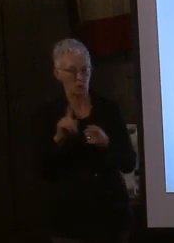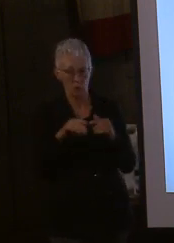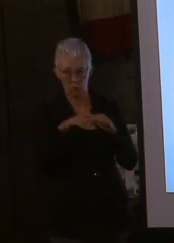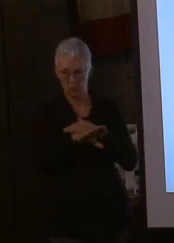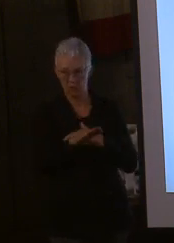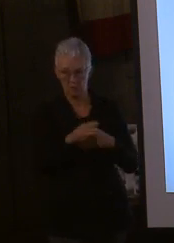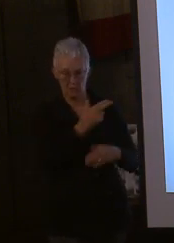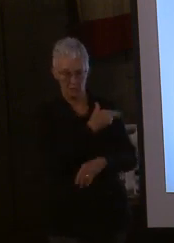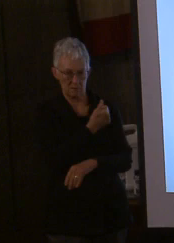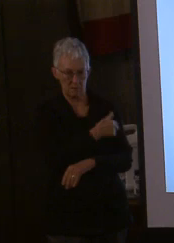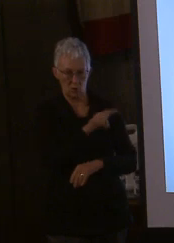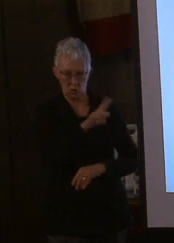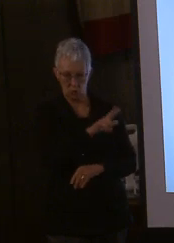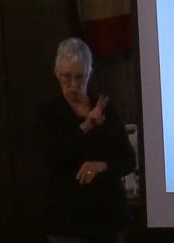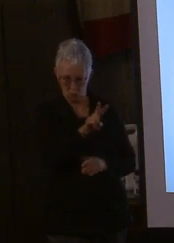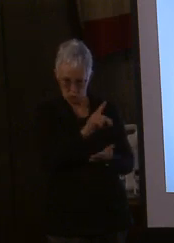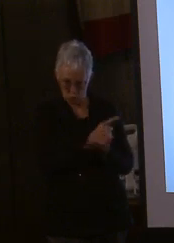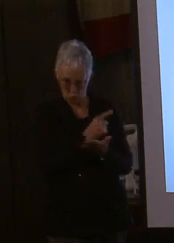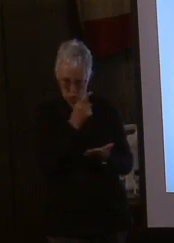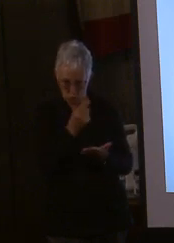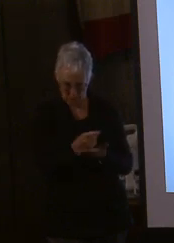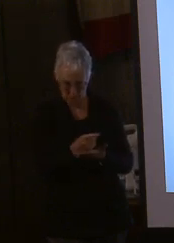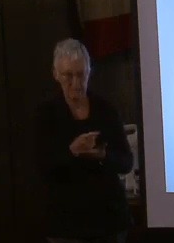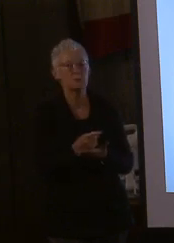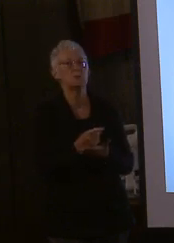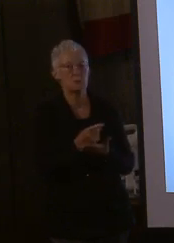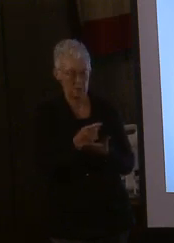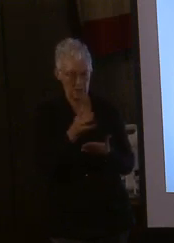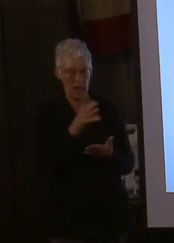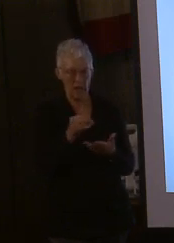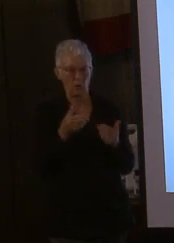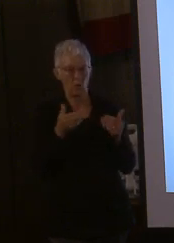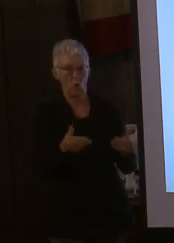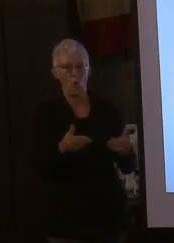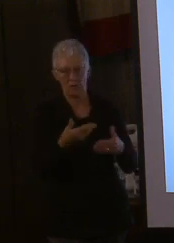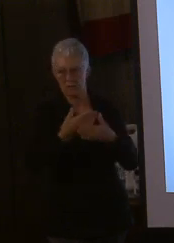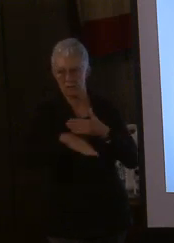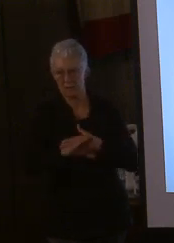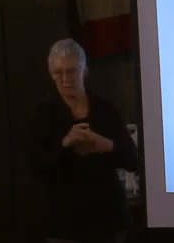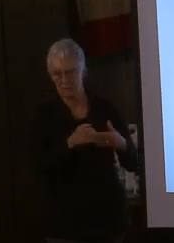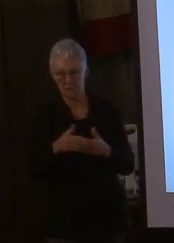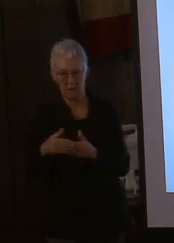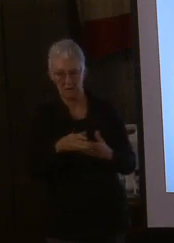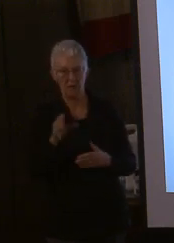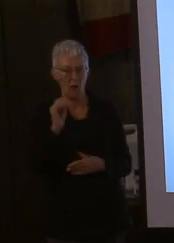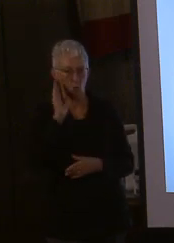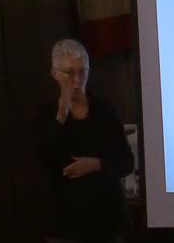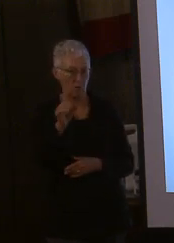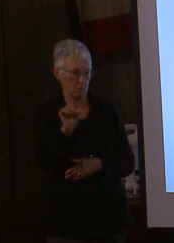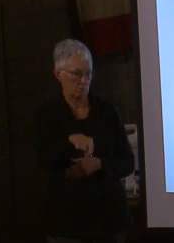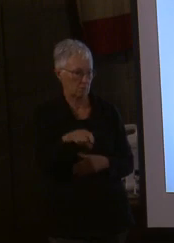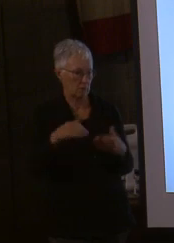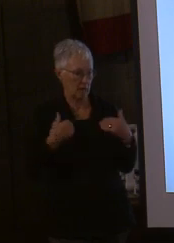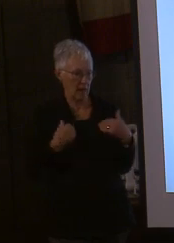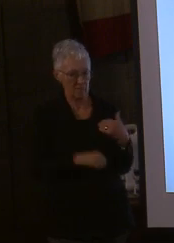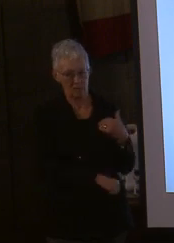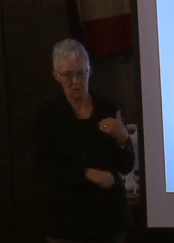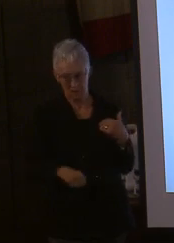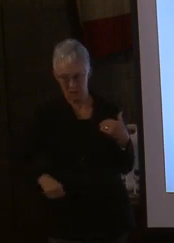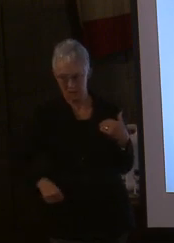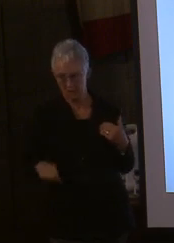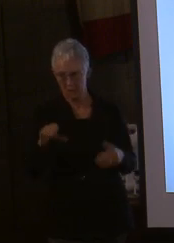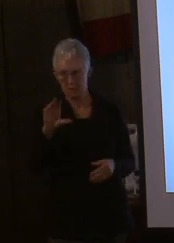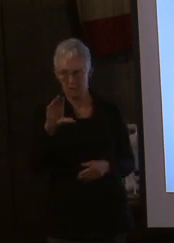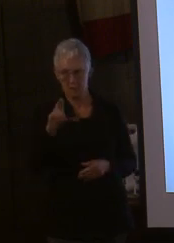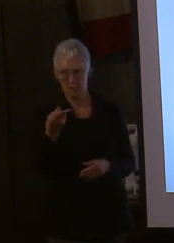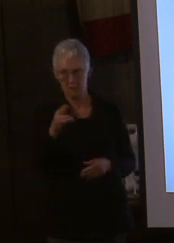35 weeks. I would also have to come to accept that I would require a hysterectomy at the time of his birth. I was 31